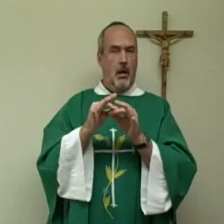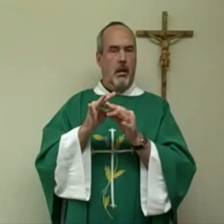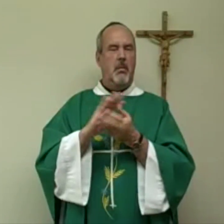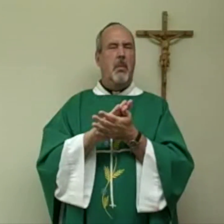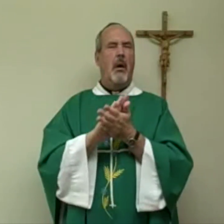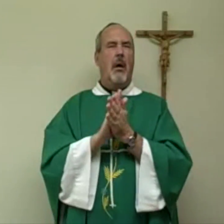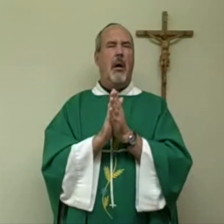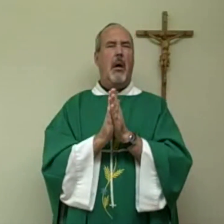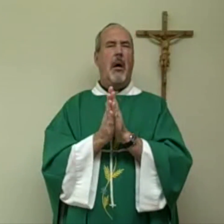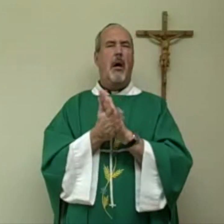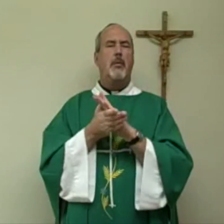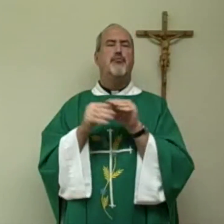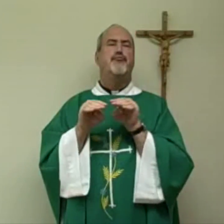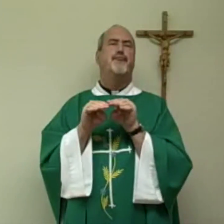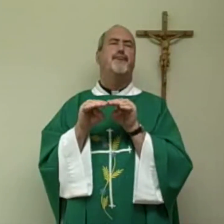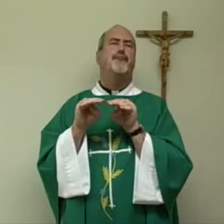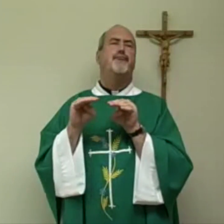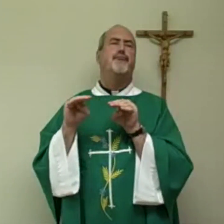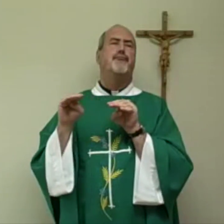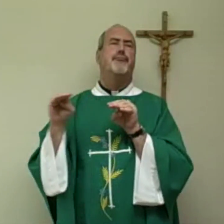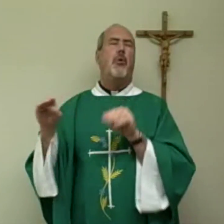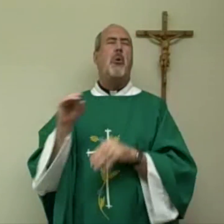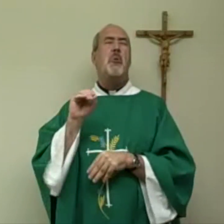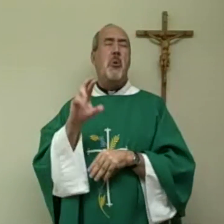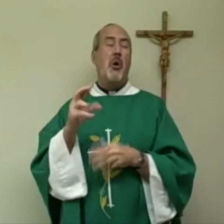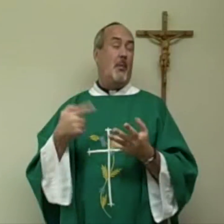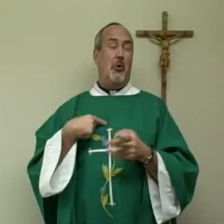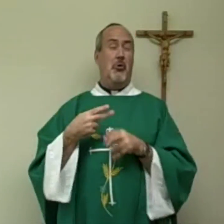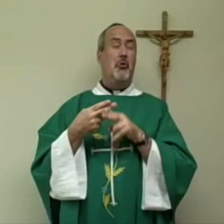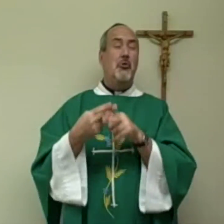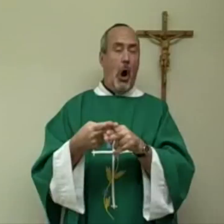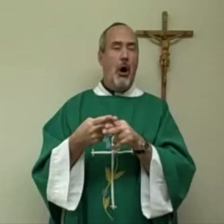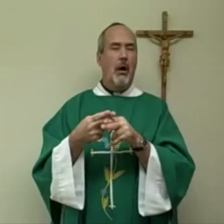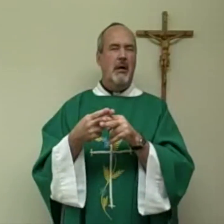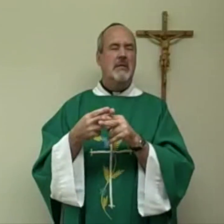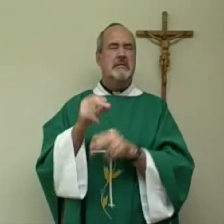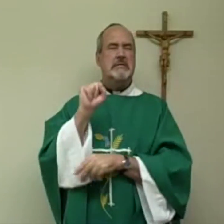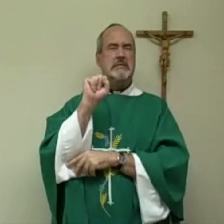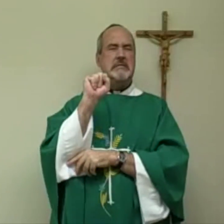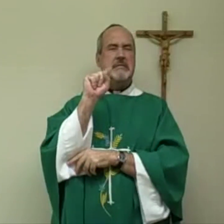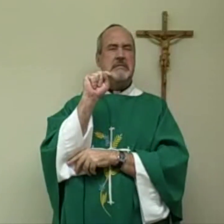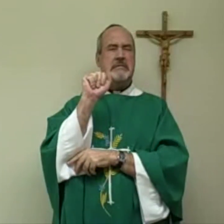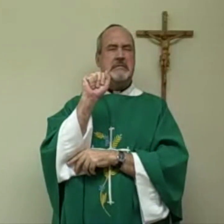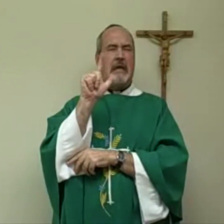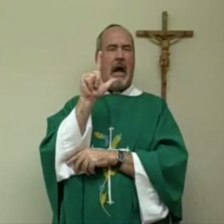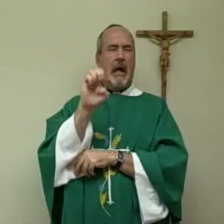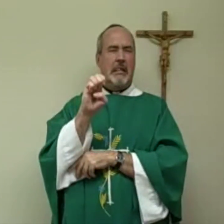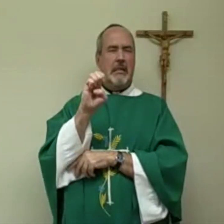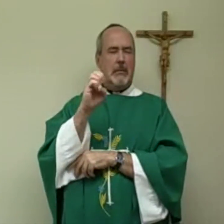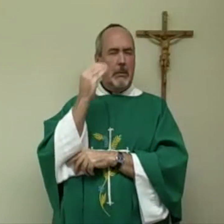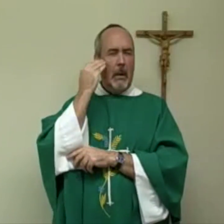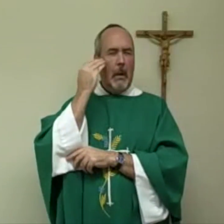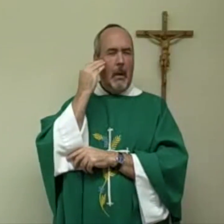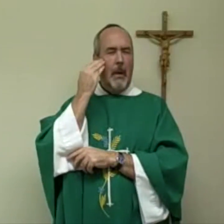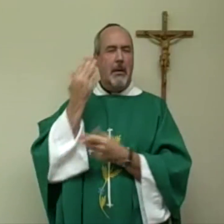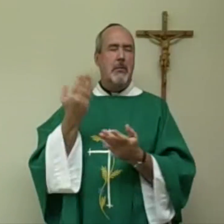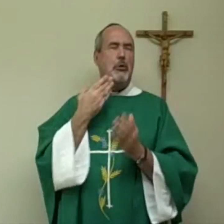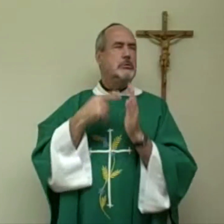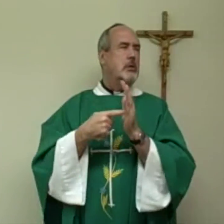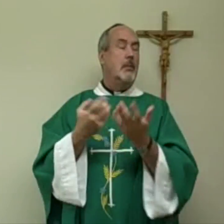People have their relationship with God and their faith, and they eventually think they know enough and do enough,